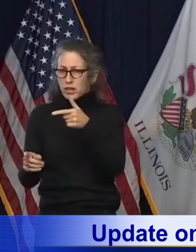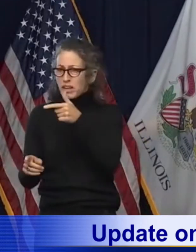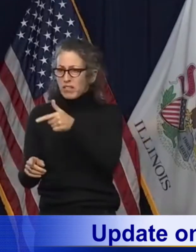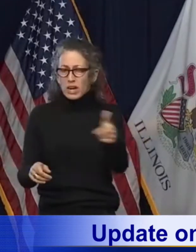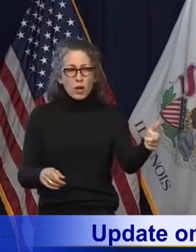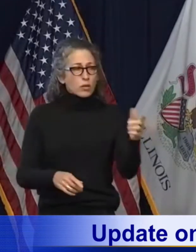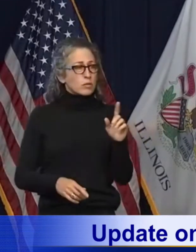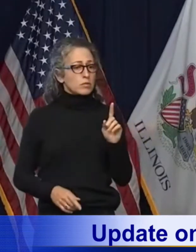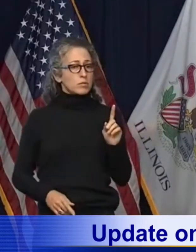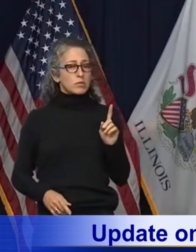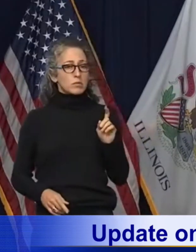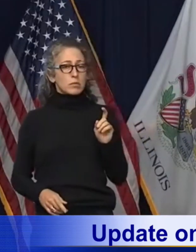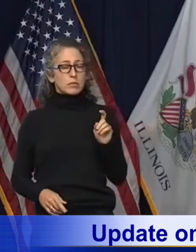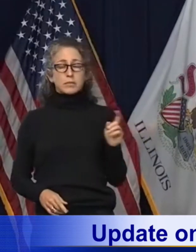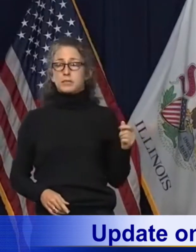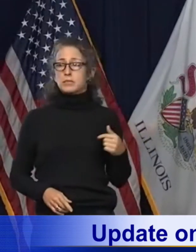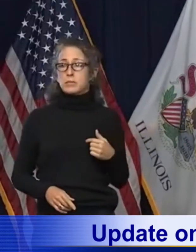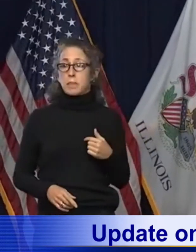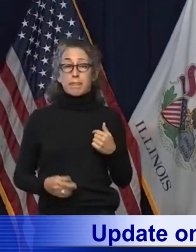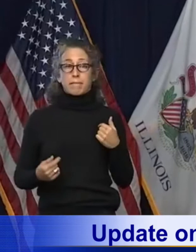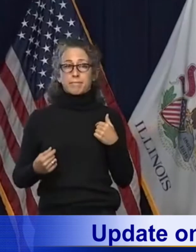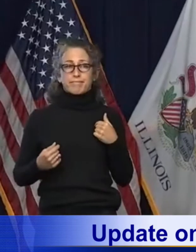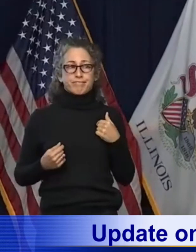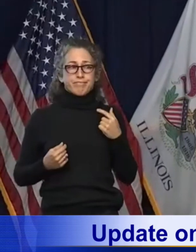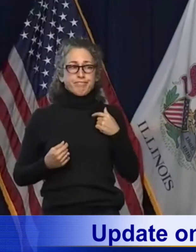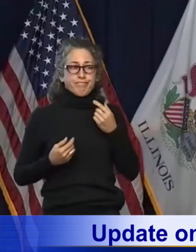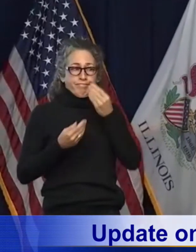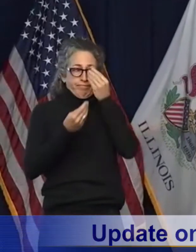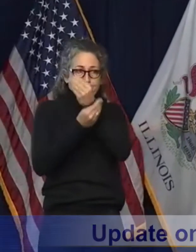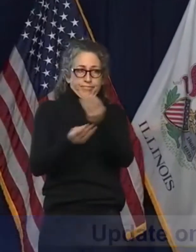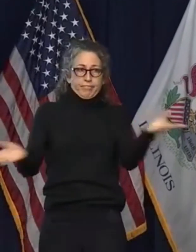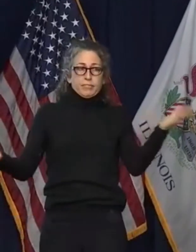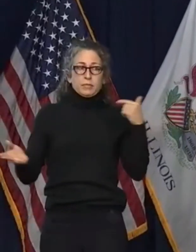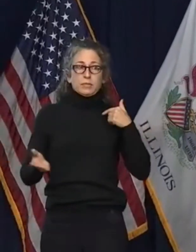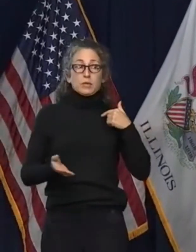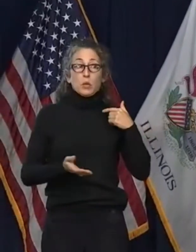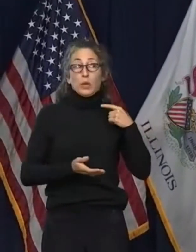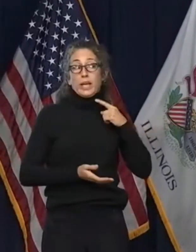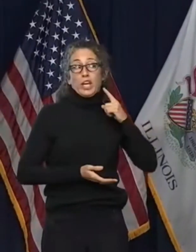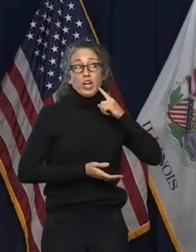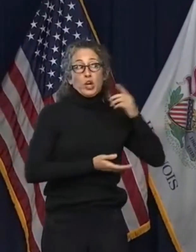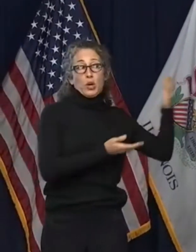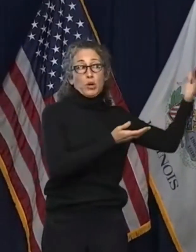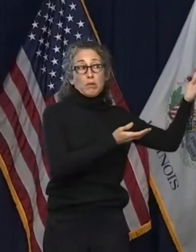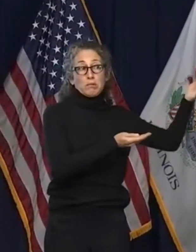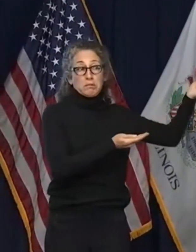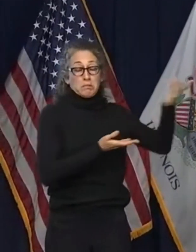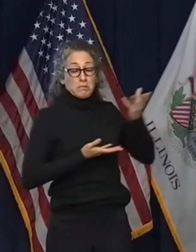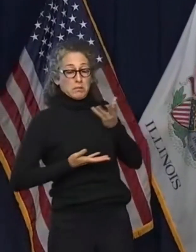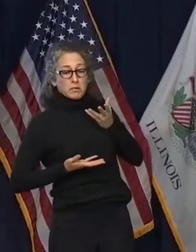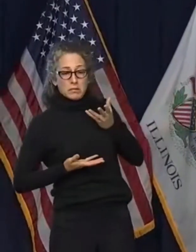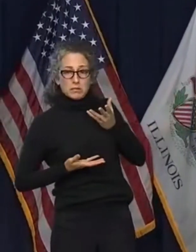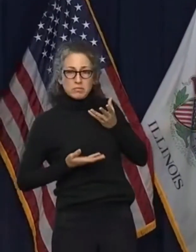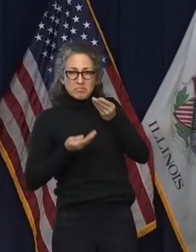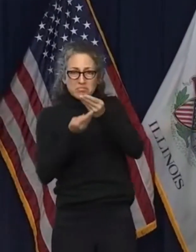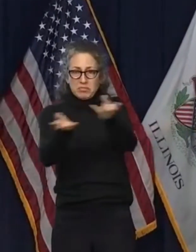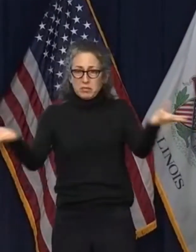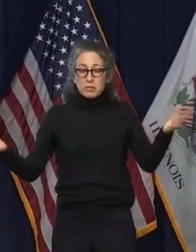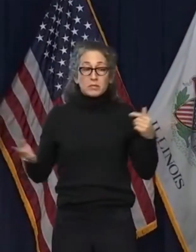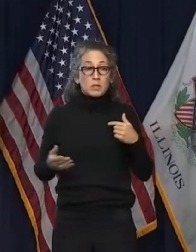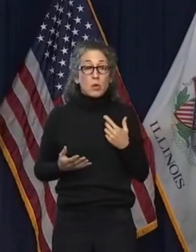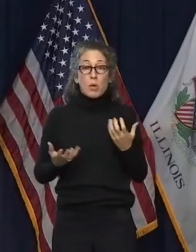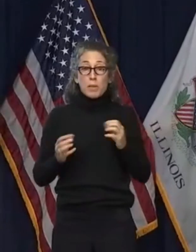Well, all I can tell you is what we're being told about the delivery timing, and I want to make clear that